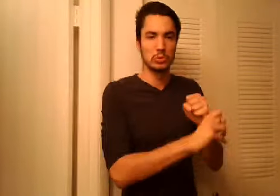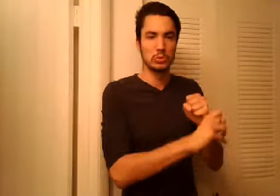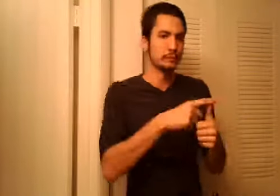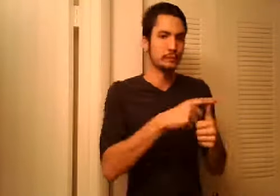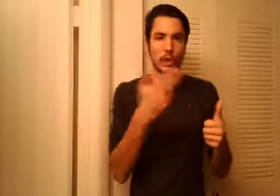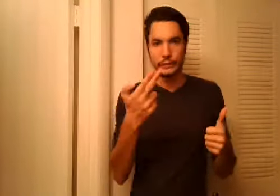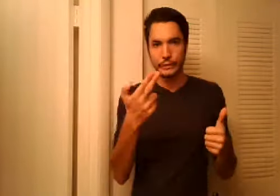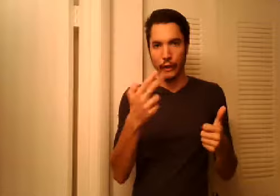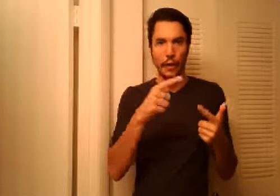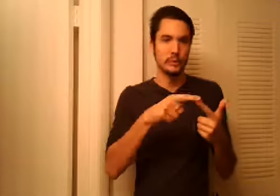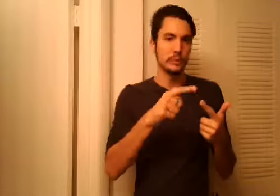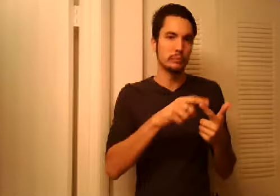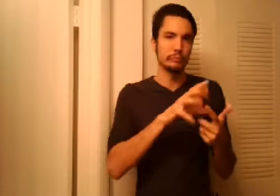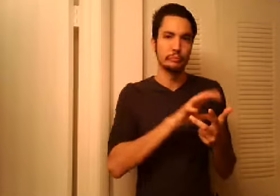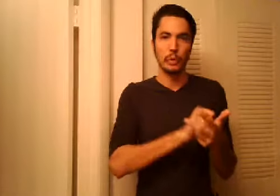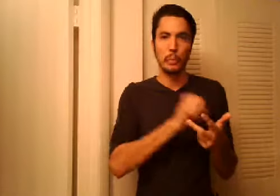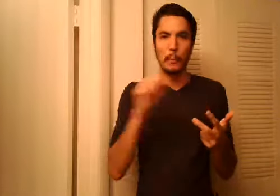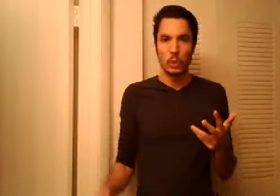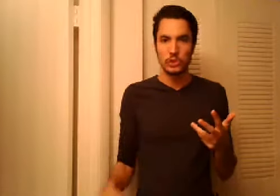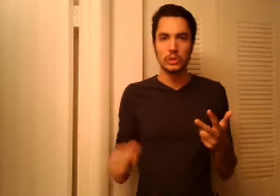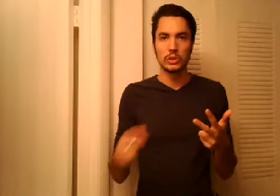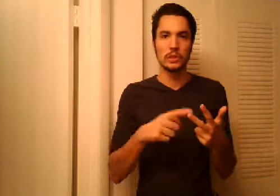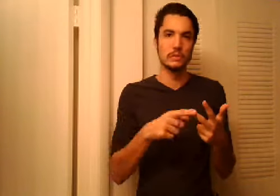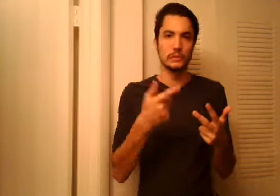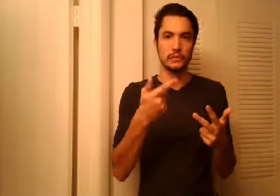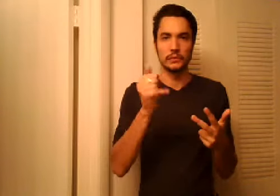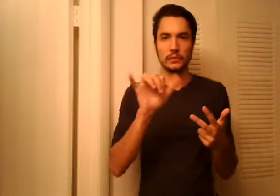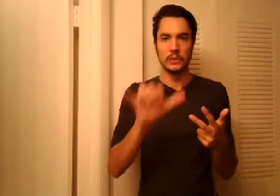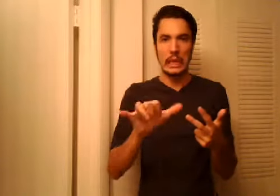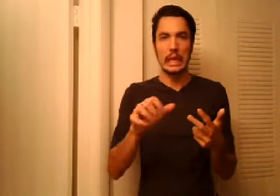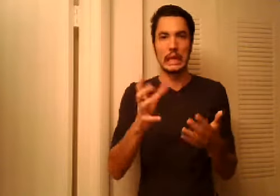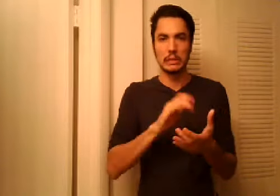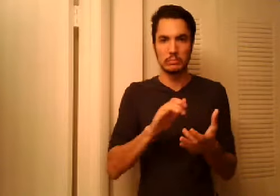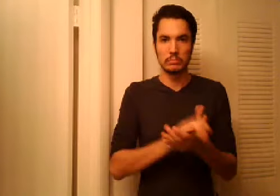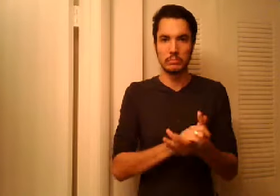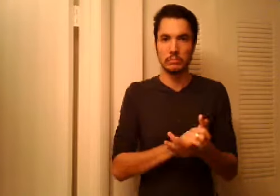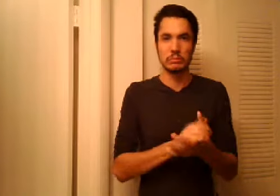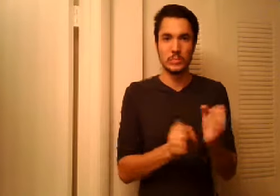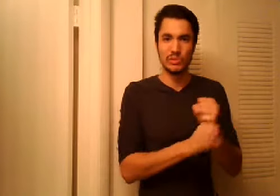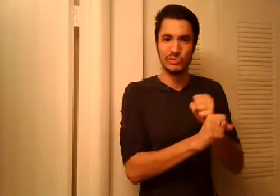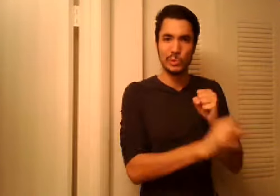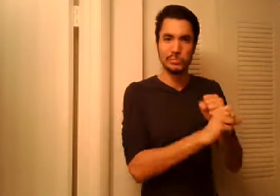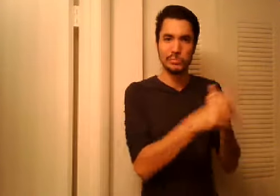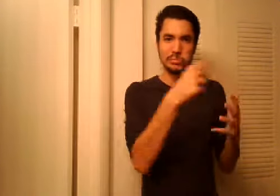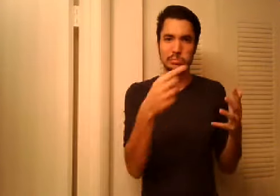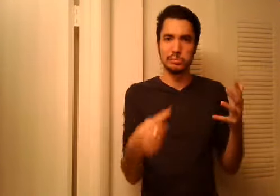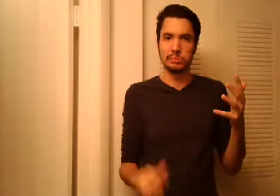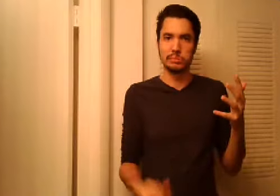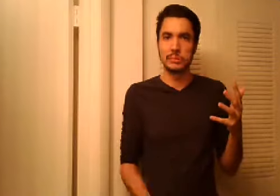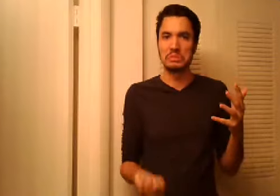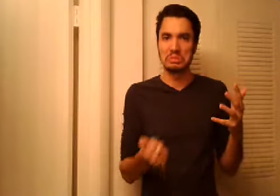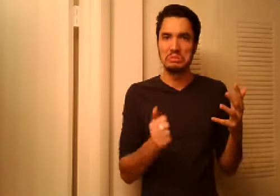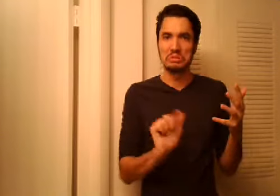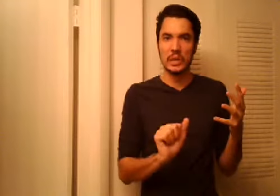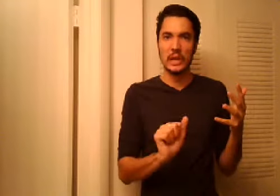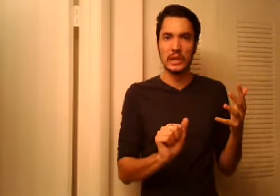about gay marriage. Right? They would run all these sort of ads that tried to portray the Democratic Party as being out of